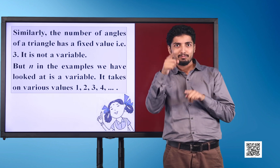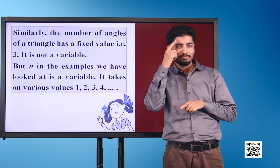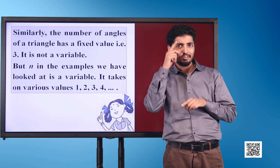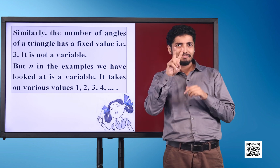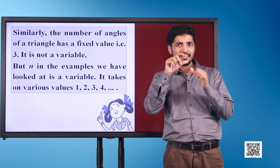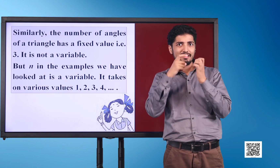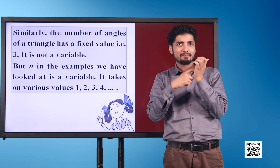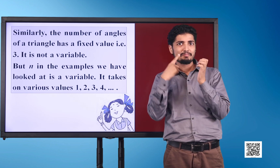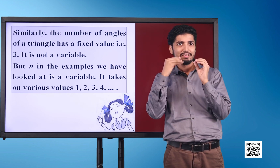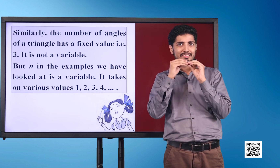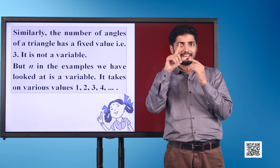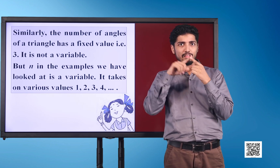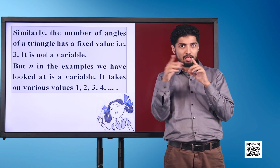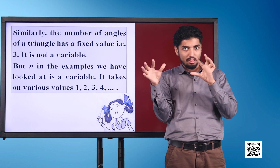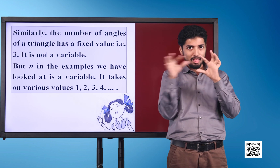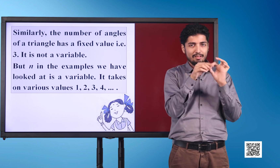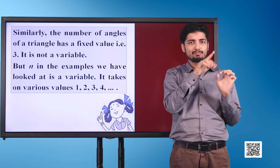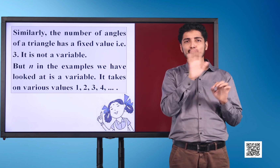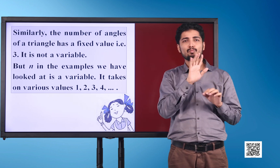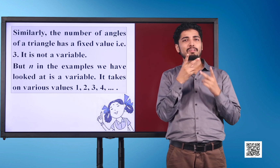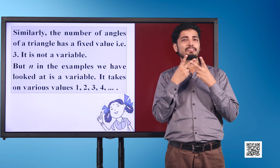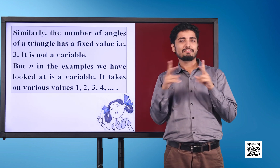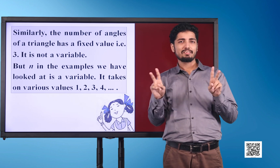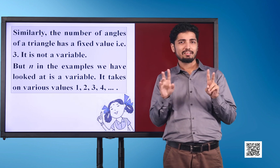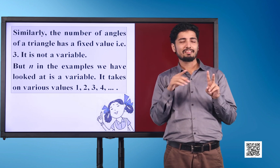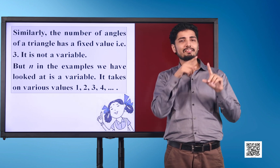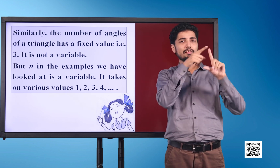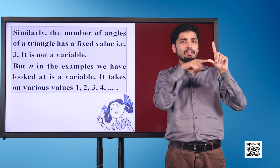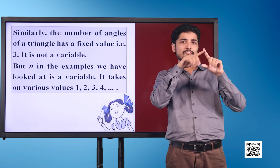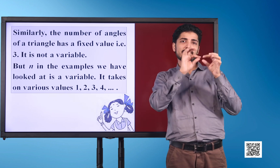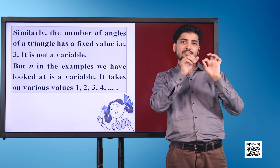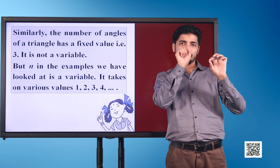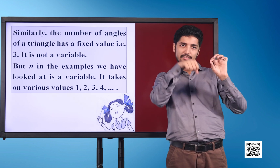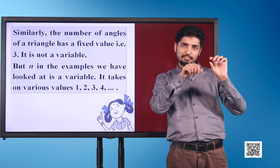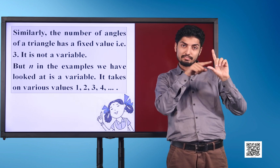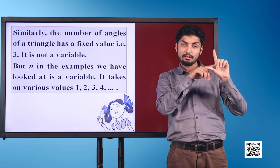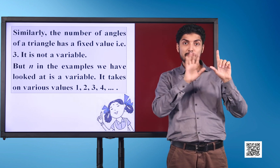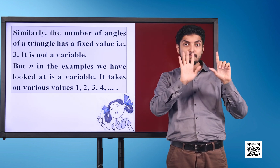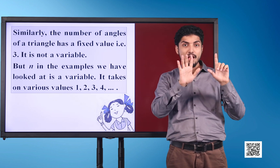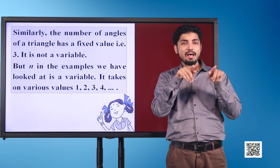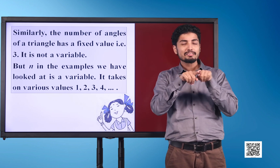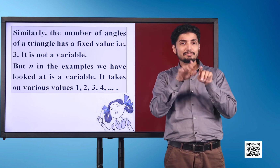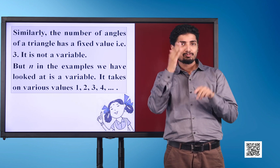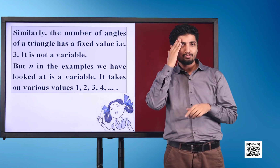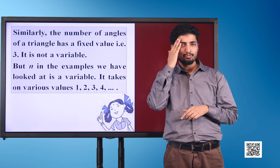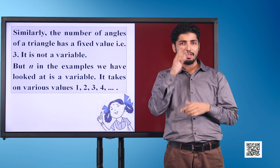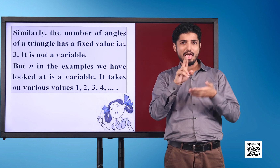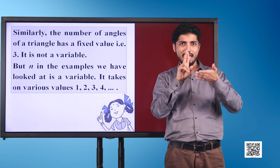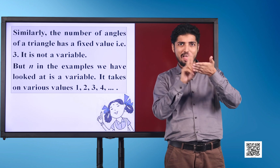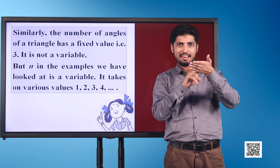The number of corners of a quadrilateral, 4, is fixed. It is also not a variable.